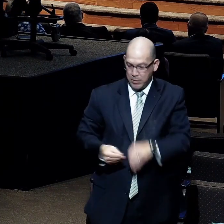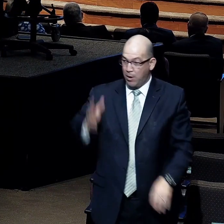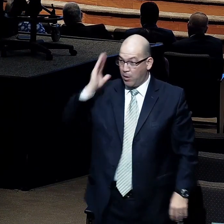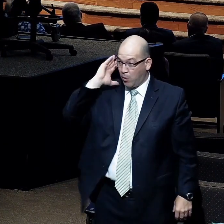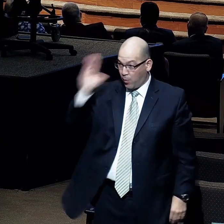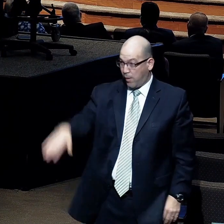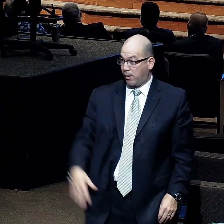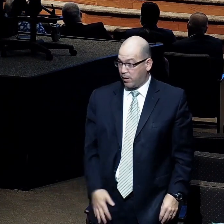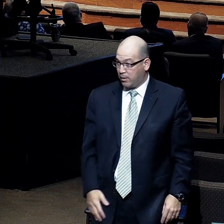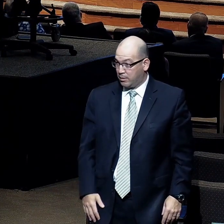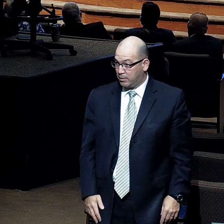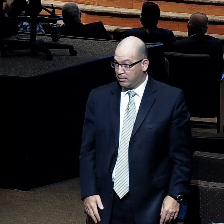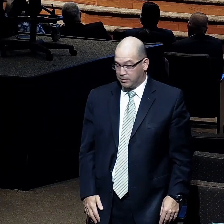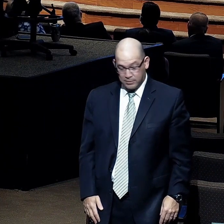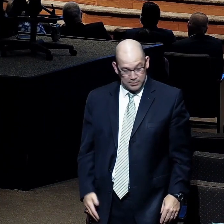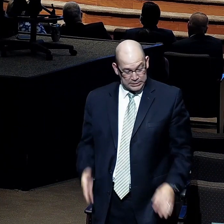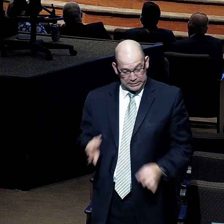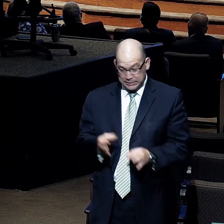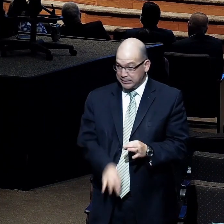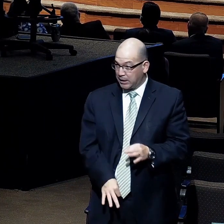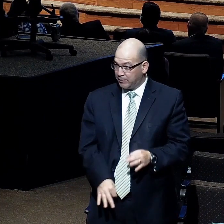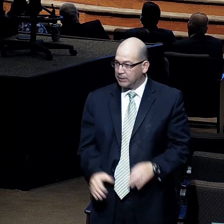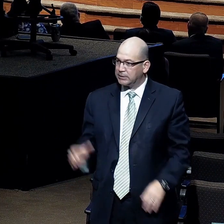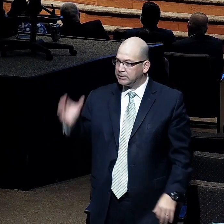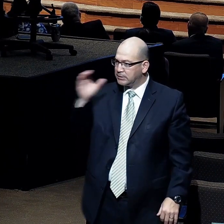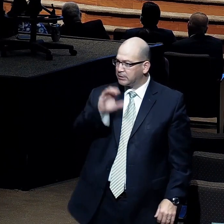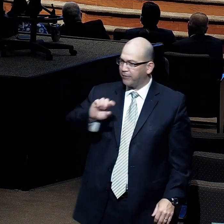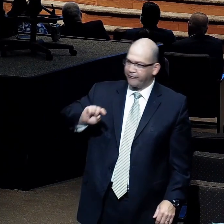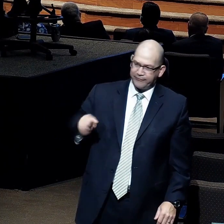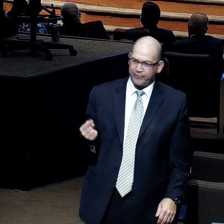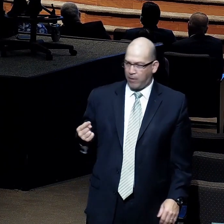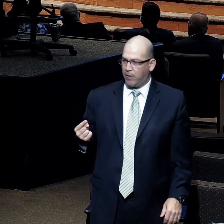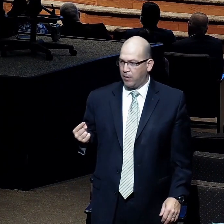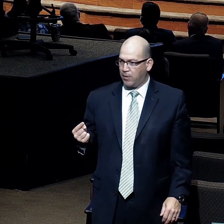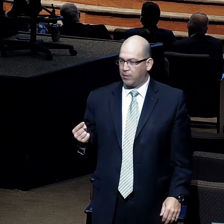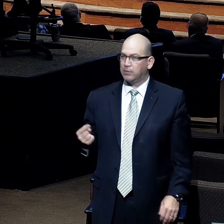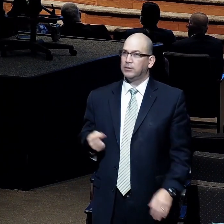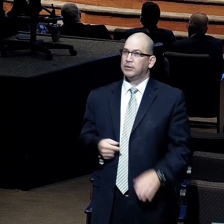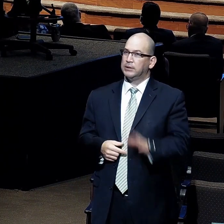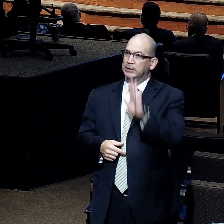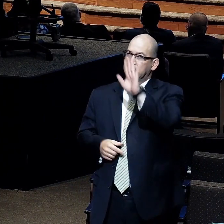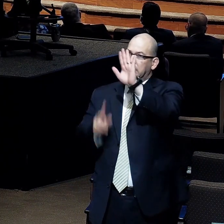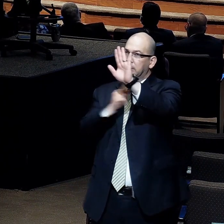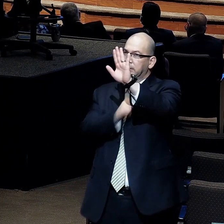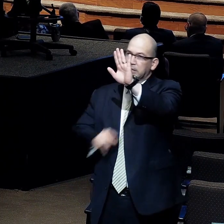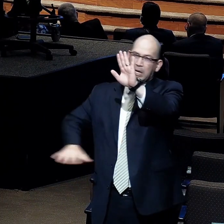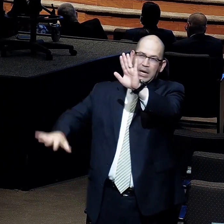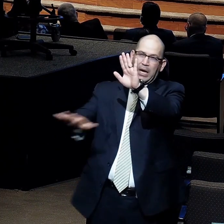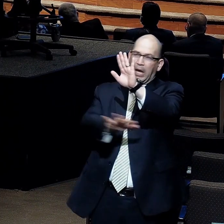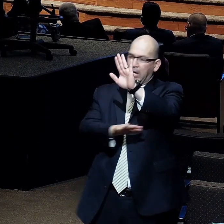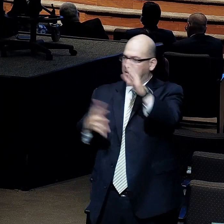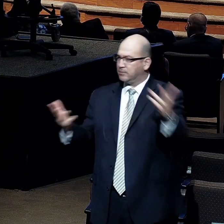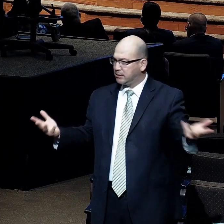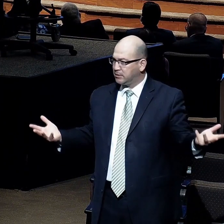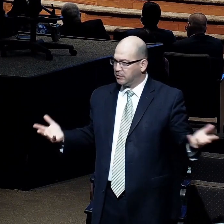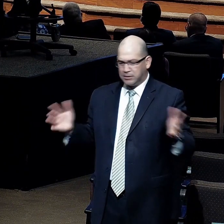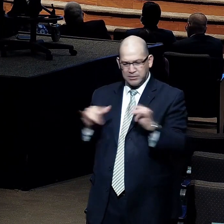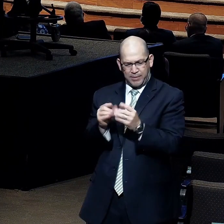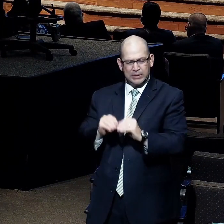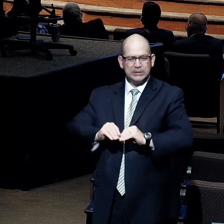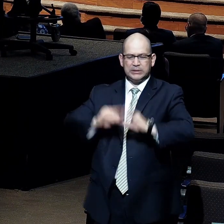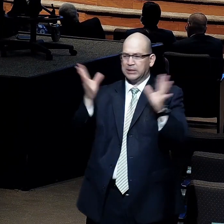pretty cut and dry, isn't it? Seek ye first. Seek ye first. I love how plain and simple the Bible is. Thou